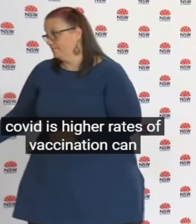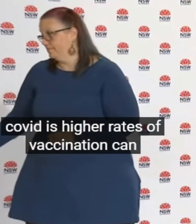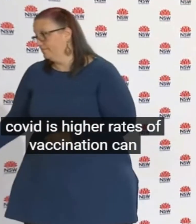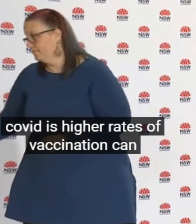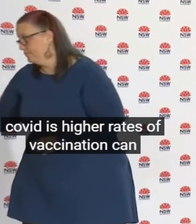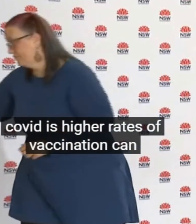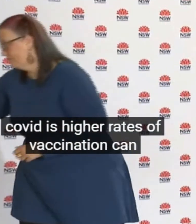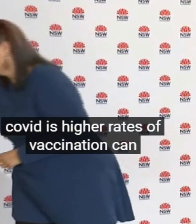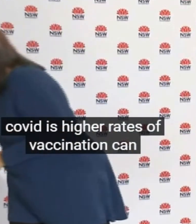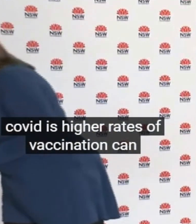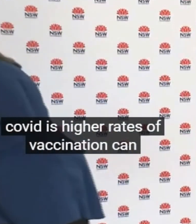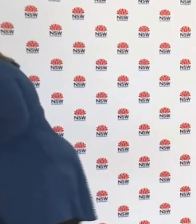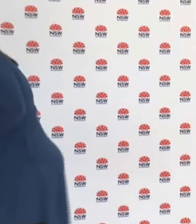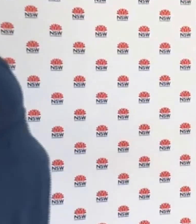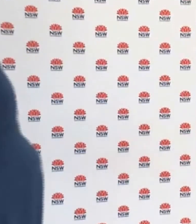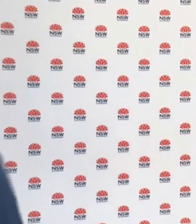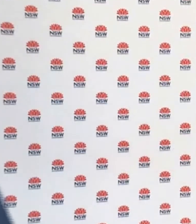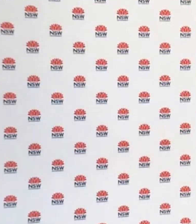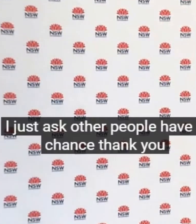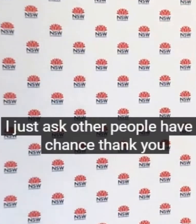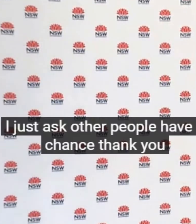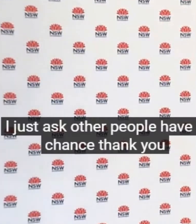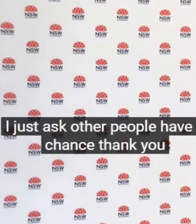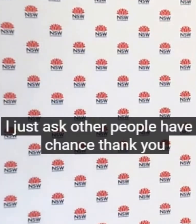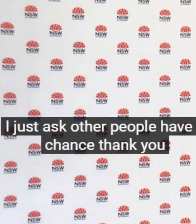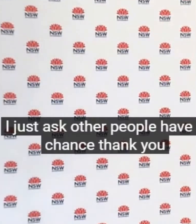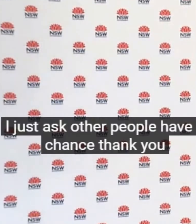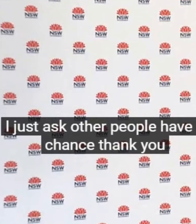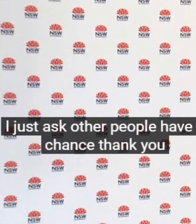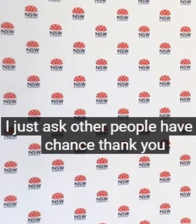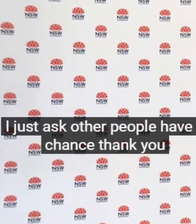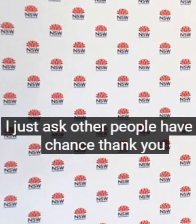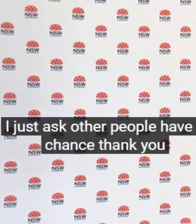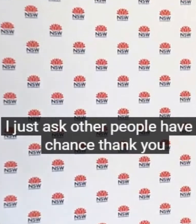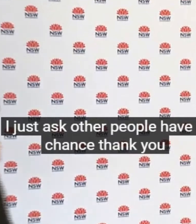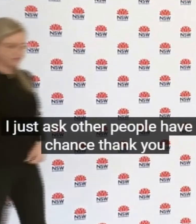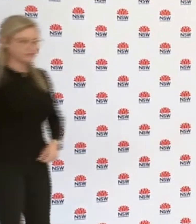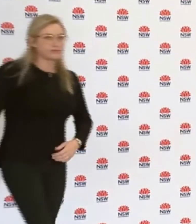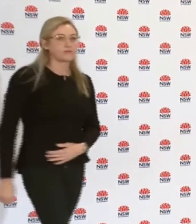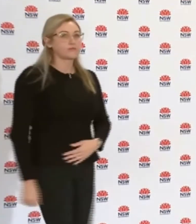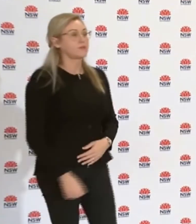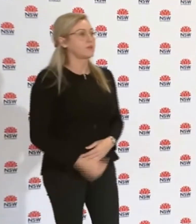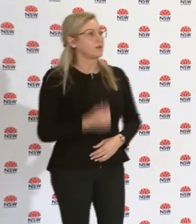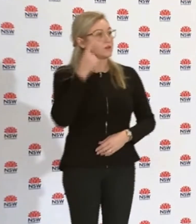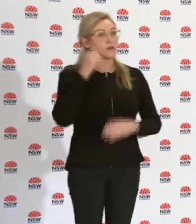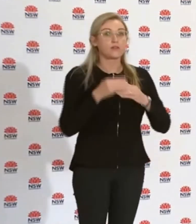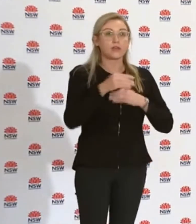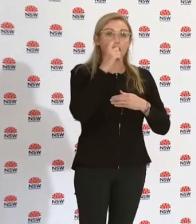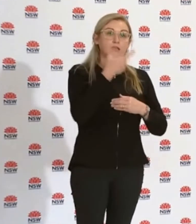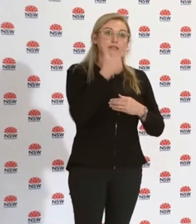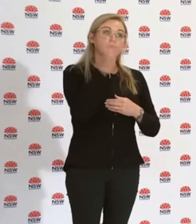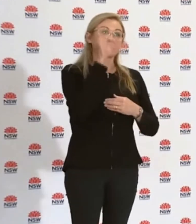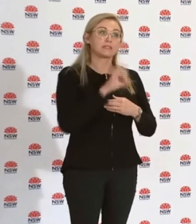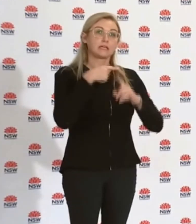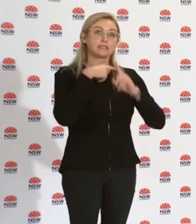other people to have a chance? Thank you. Yeah. Yesterday, your Health Minister said about 4 months could see us get to the 70% target. Do you agree with that, or do you think it could be a little